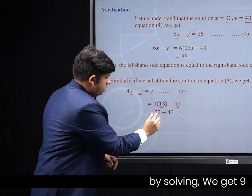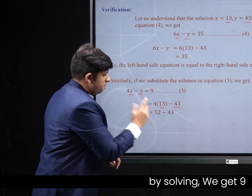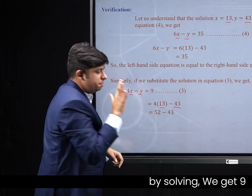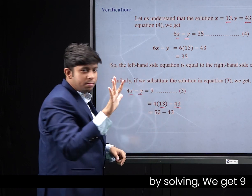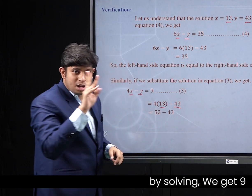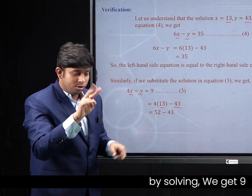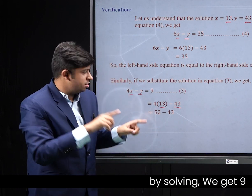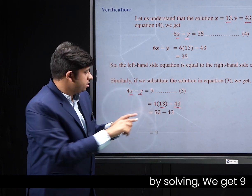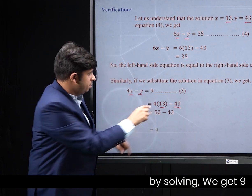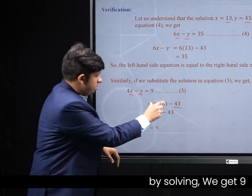to 9.